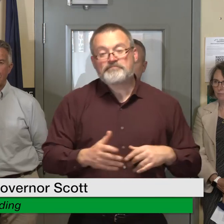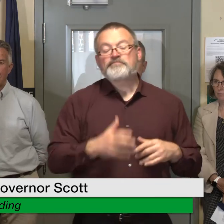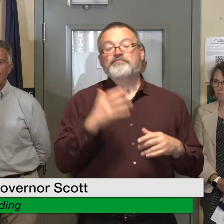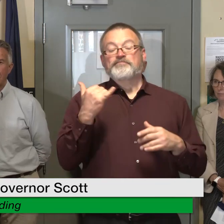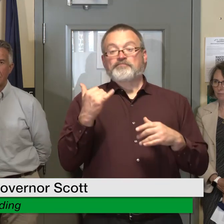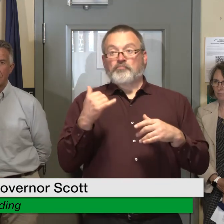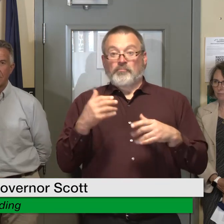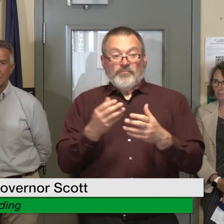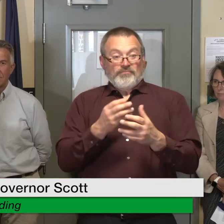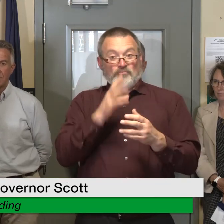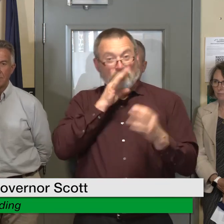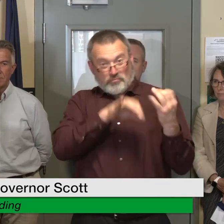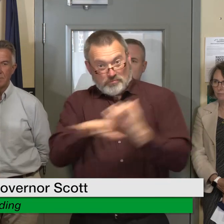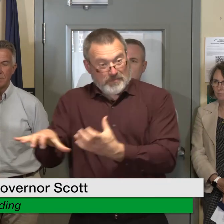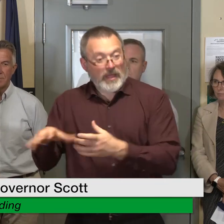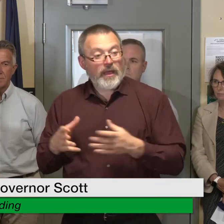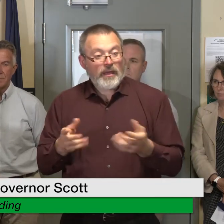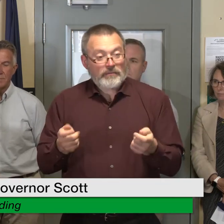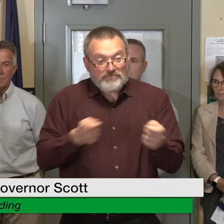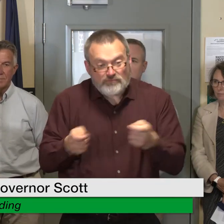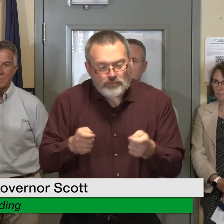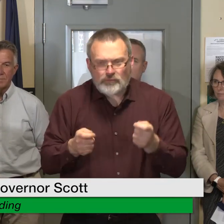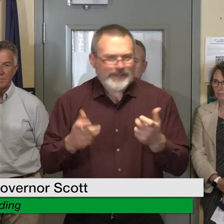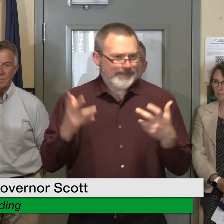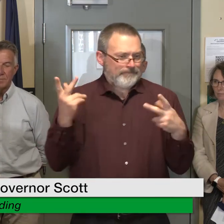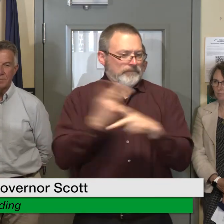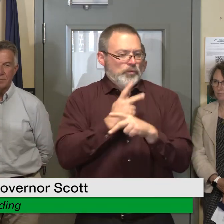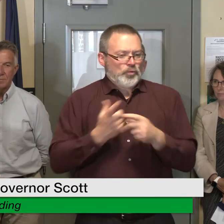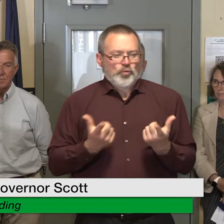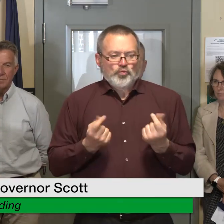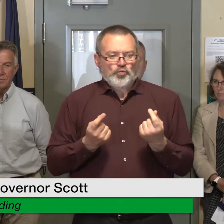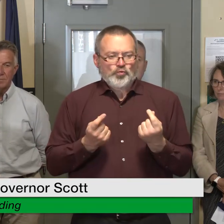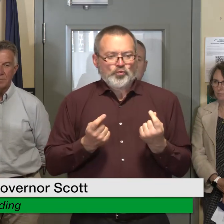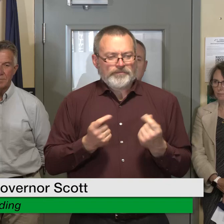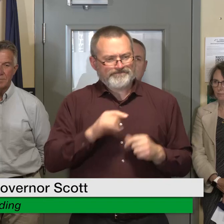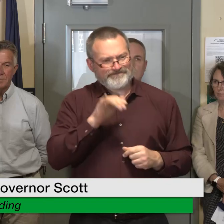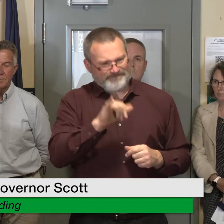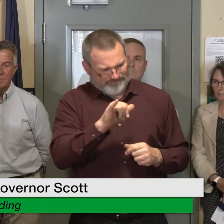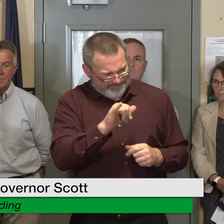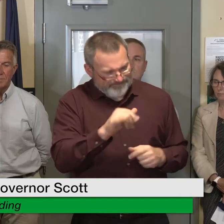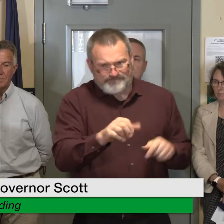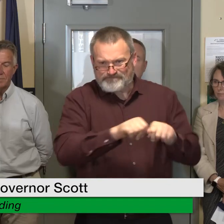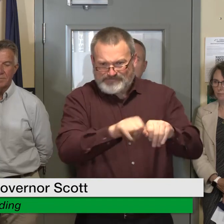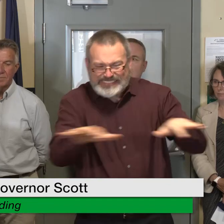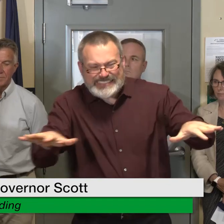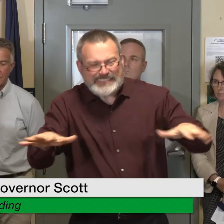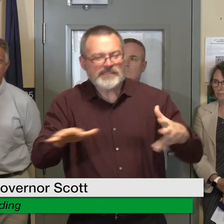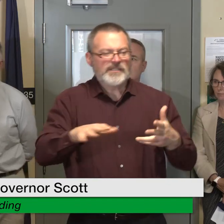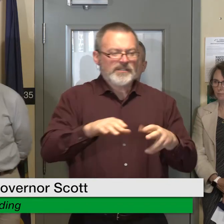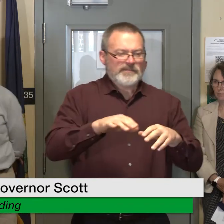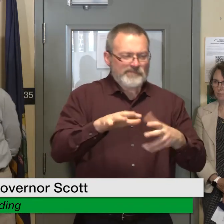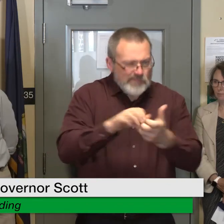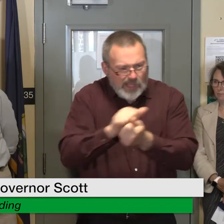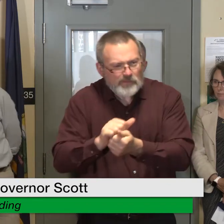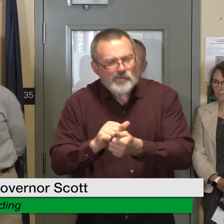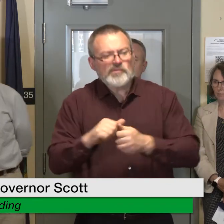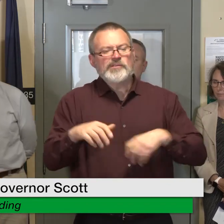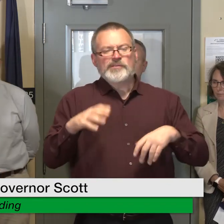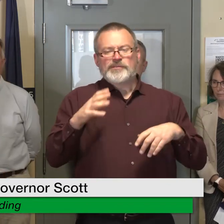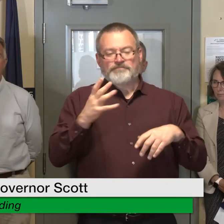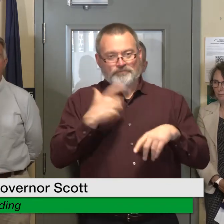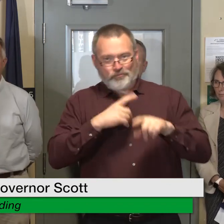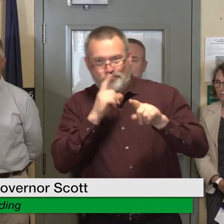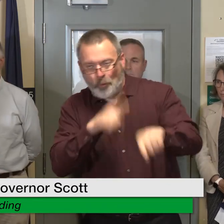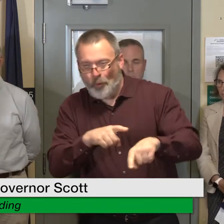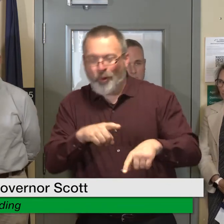situation and is prepared to offer support to Vermonters who may have experienced spills. Please report spills of oil, fuel, or